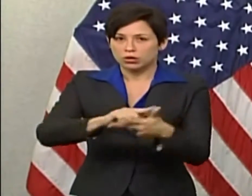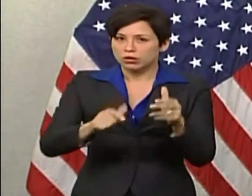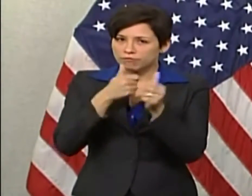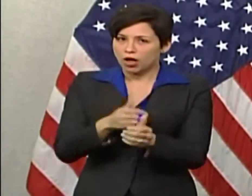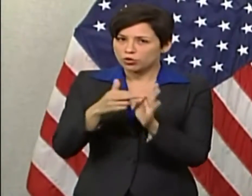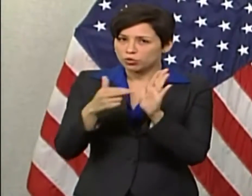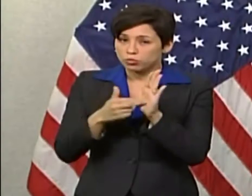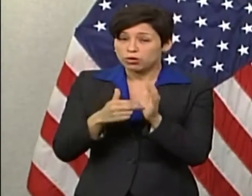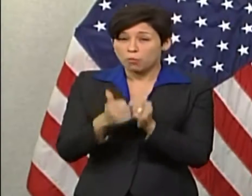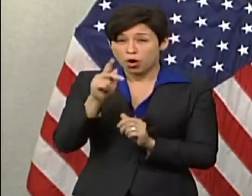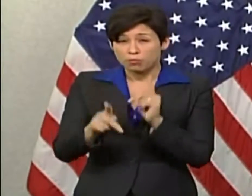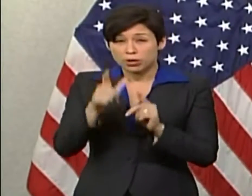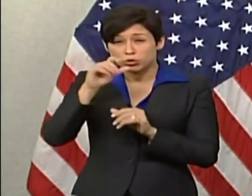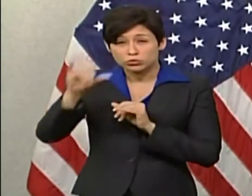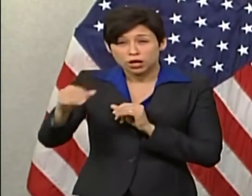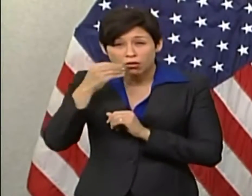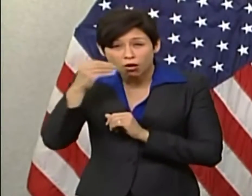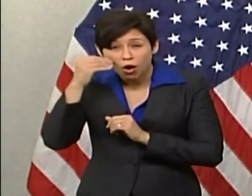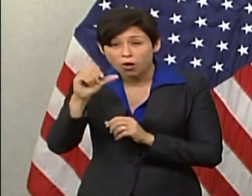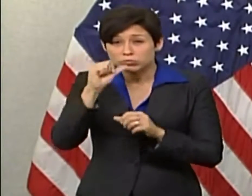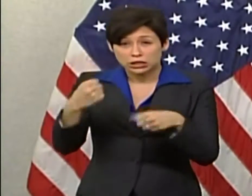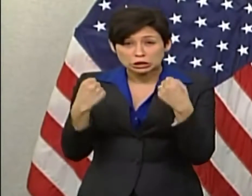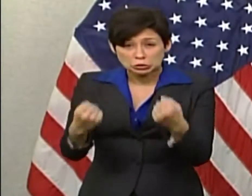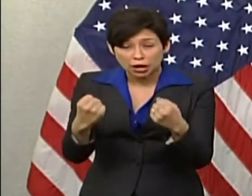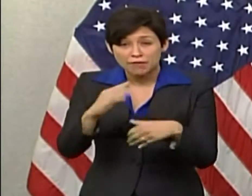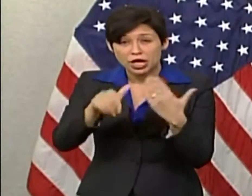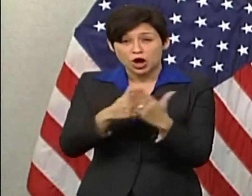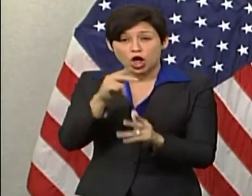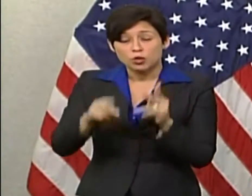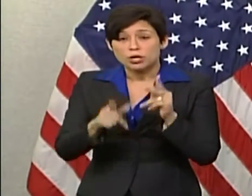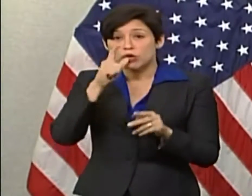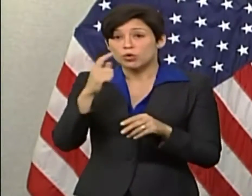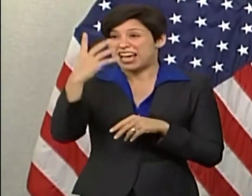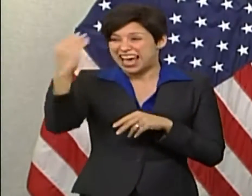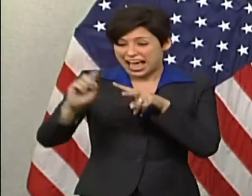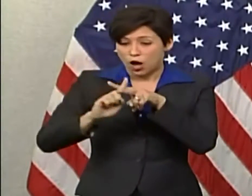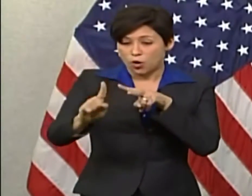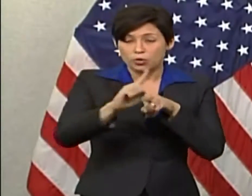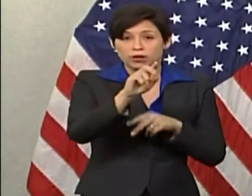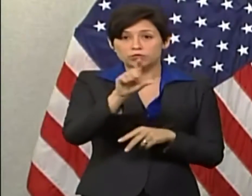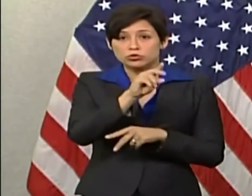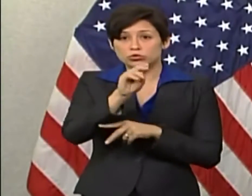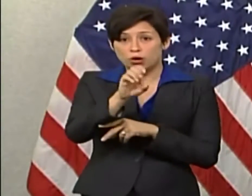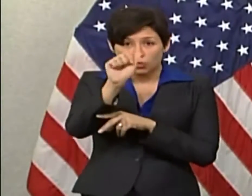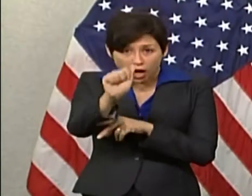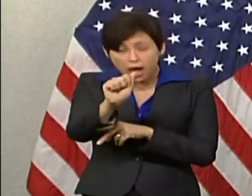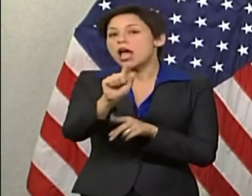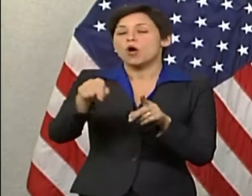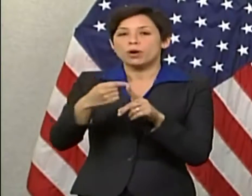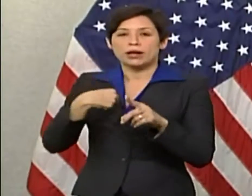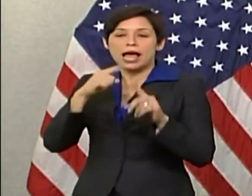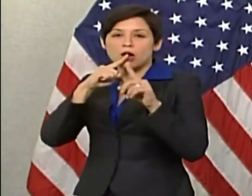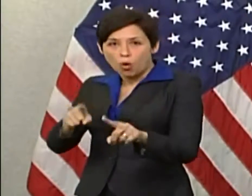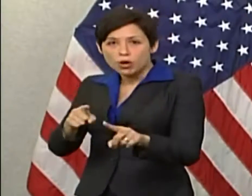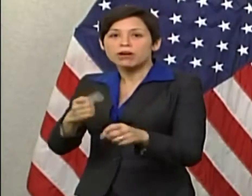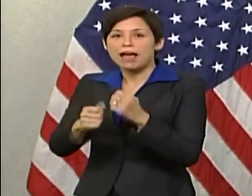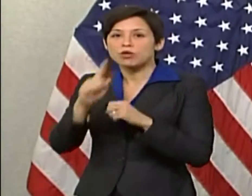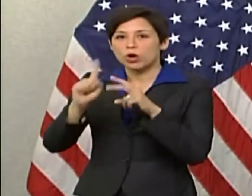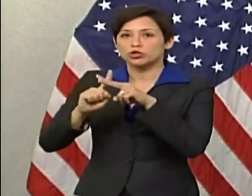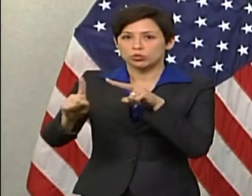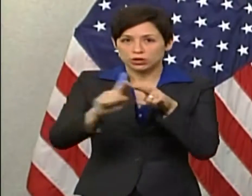of the people who stayed off the roads, and particularly all of those who got out of Zone A when we ordered everybody to get